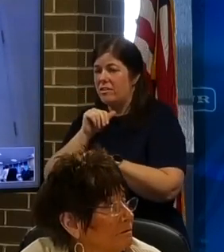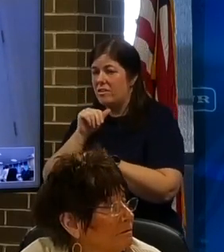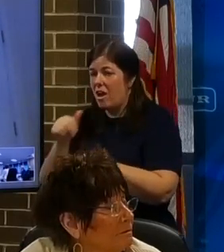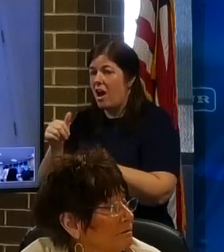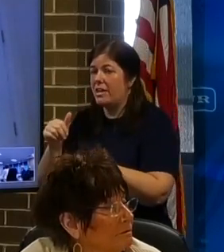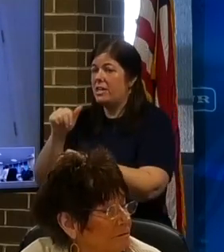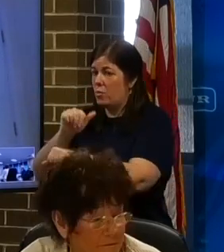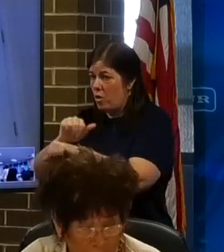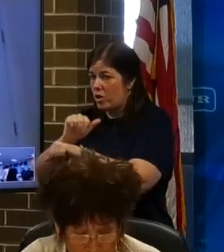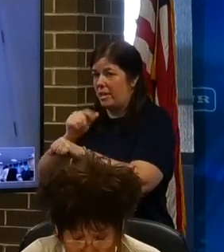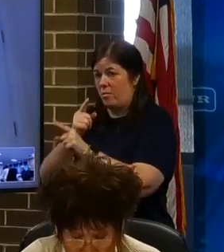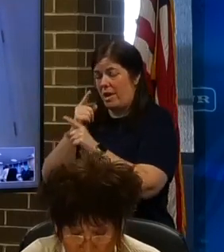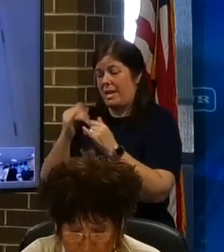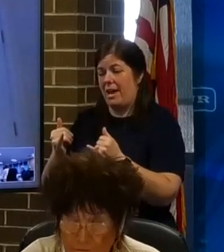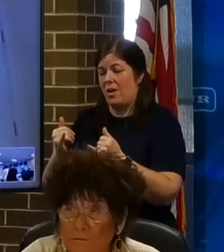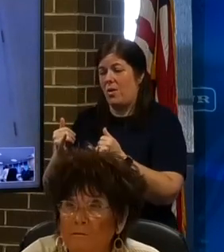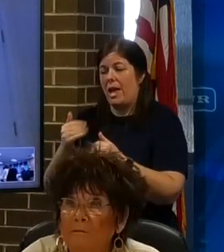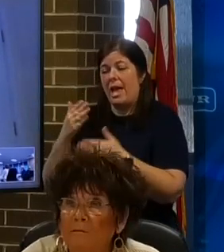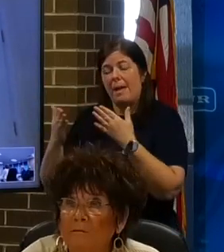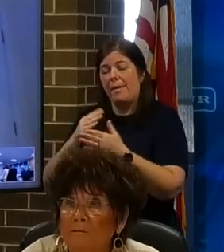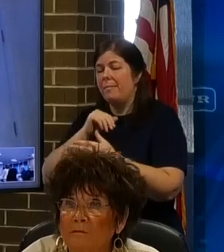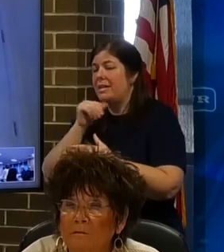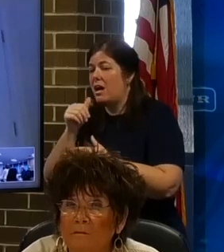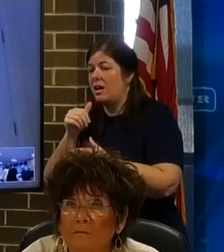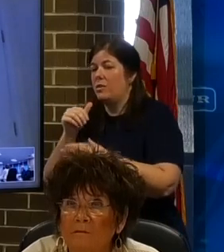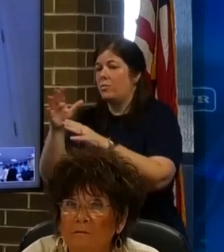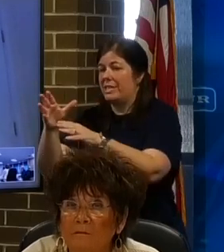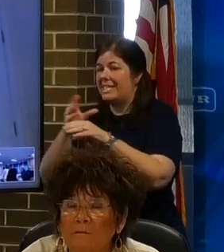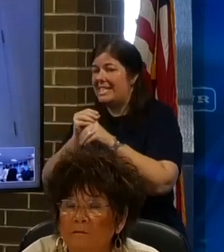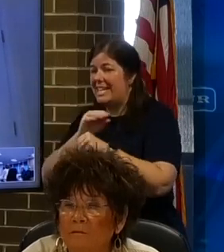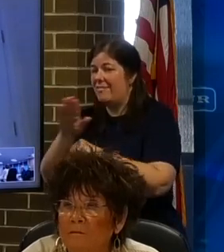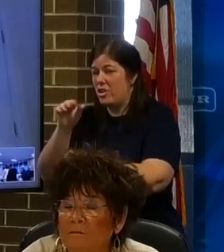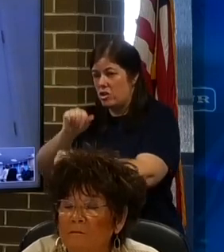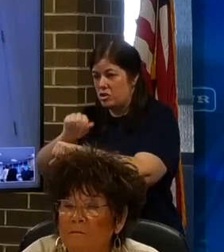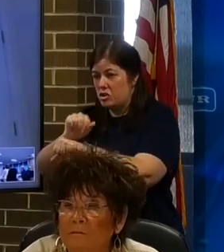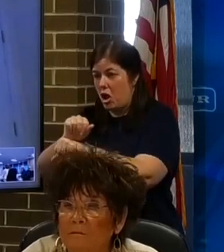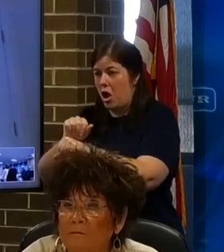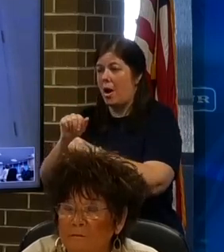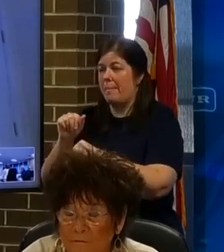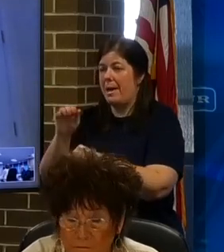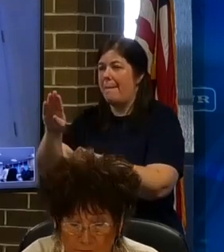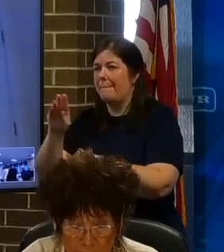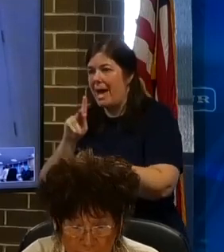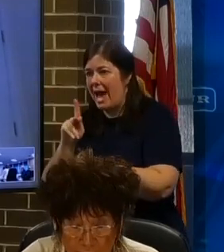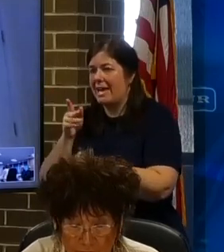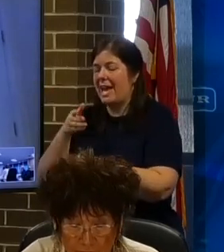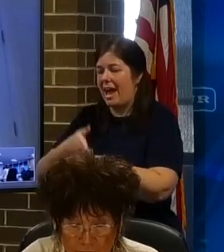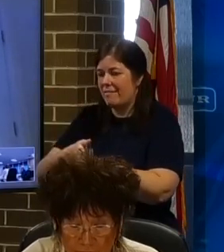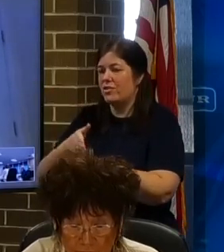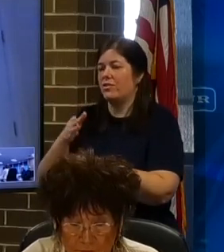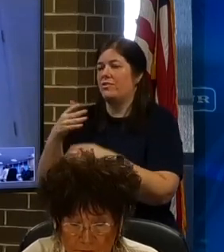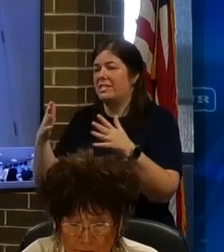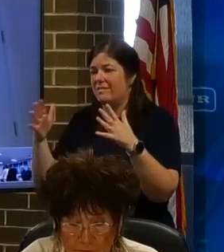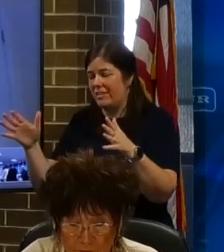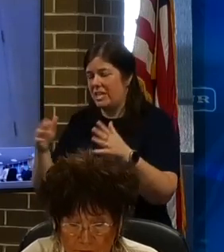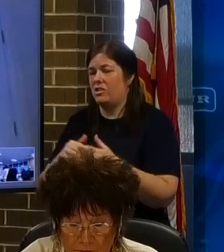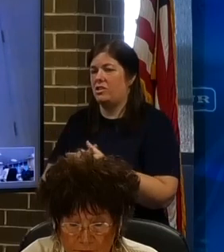an unemployed status, and may not receive their job back with their current